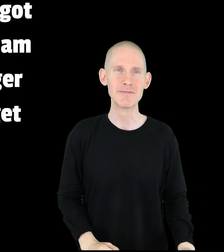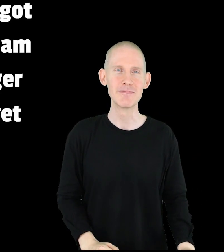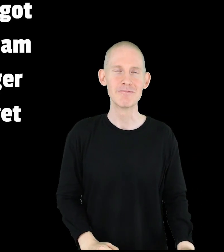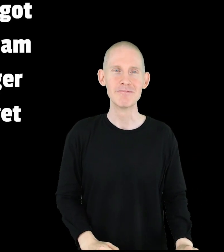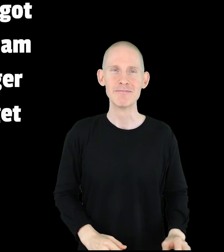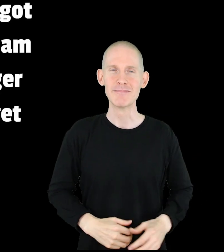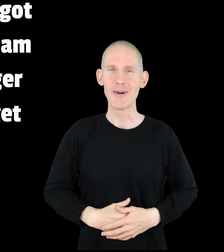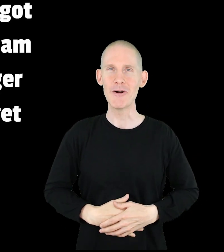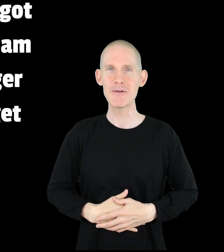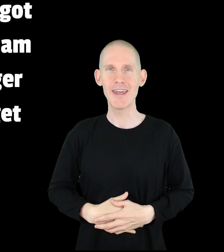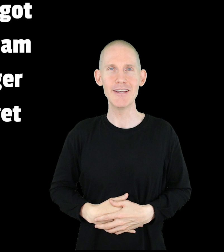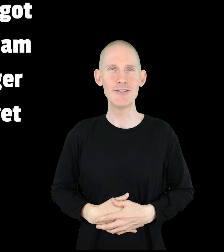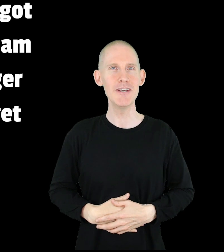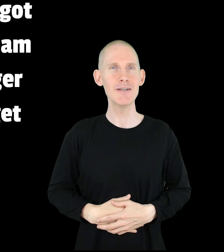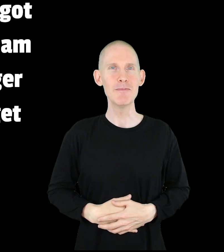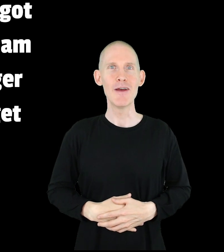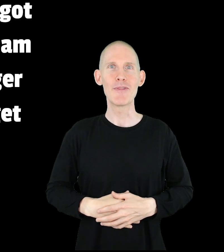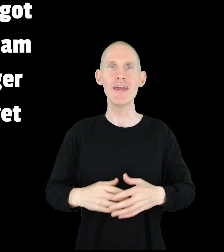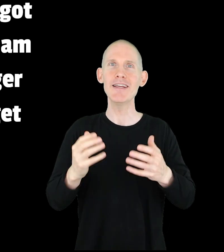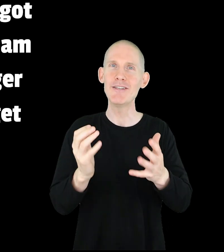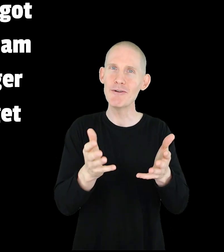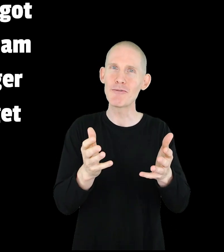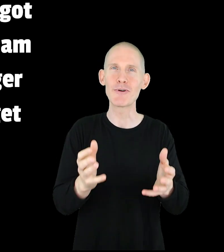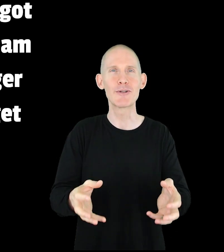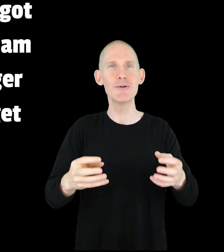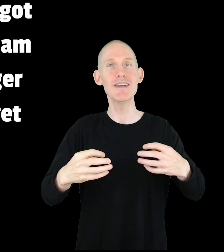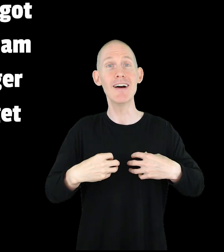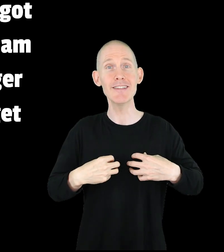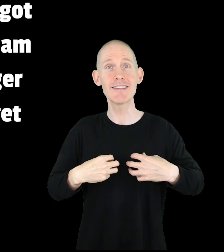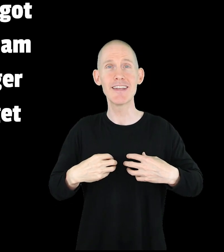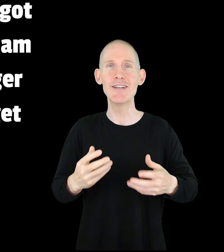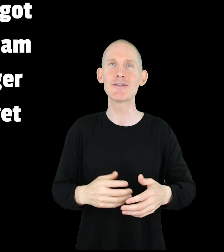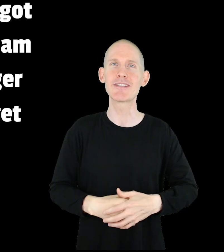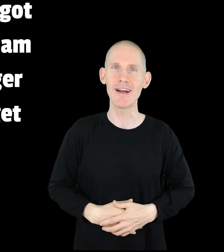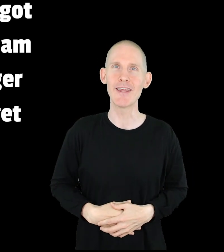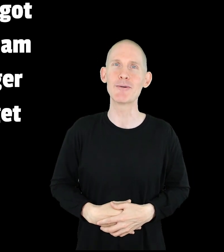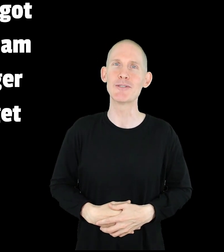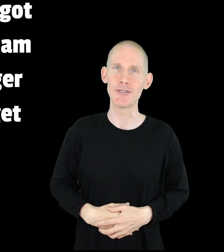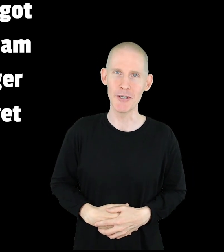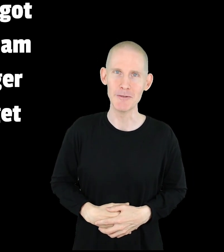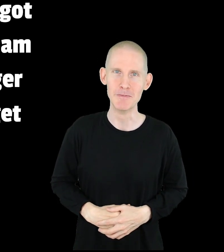Okay, Gina, thank you for including us in your sign language journey.